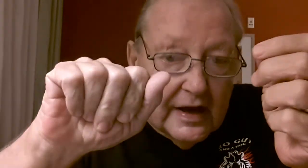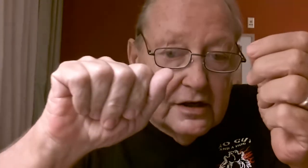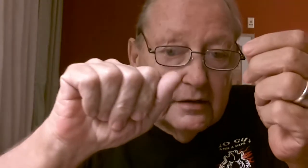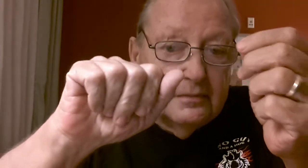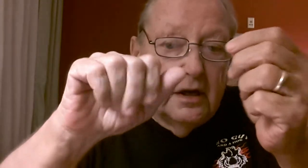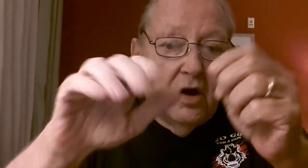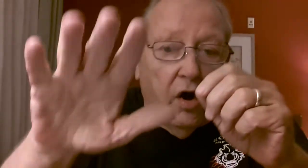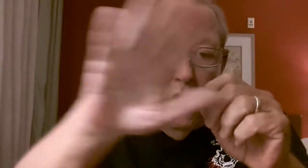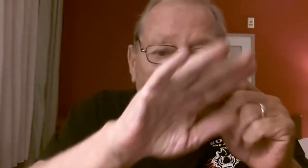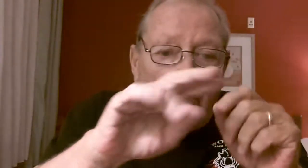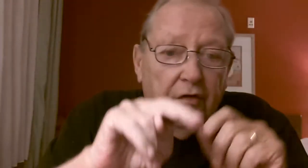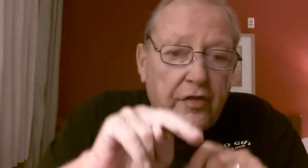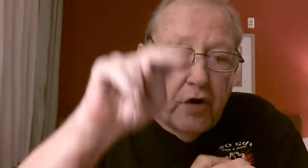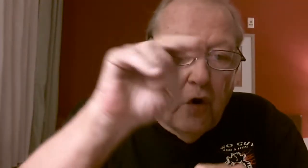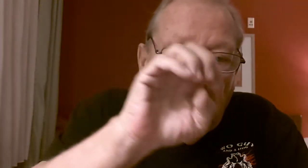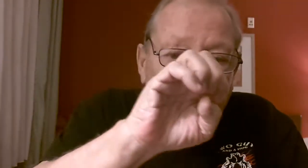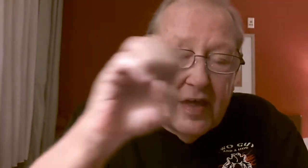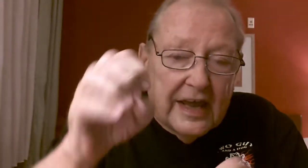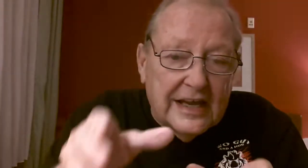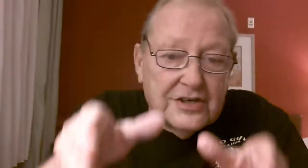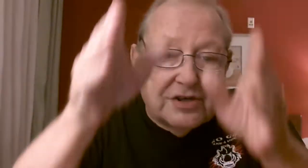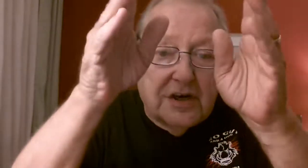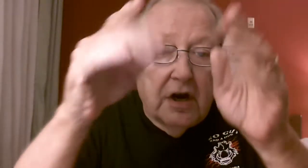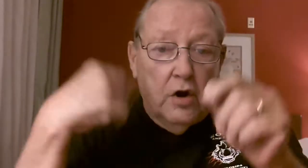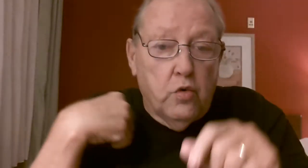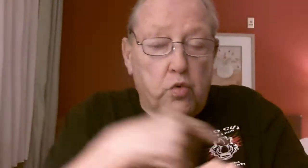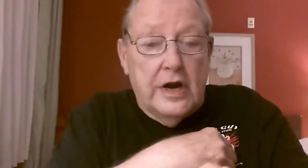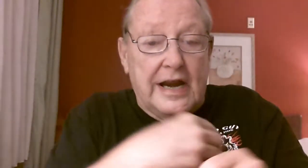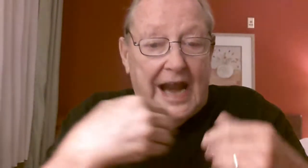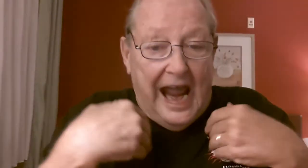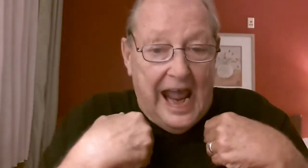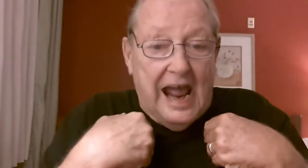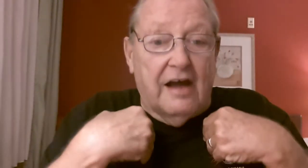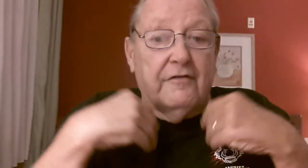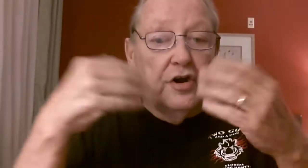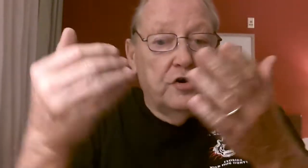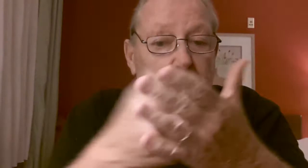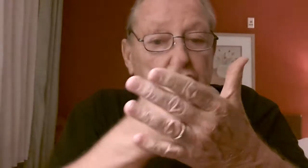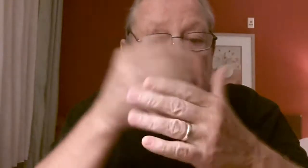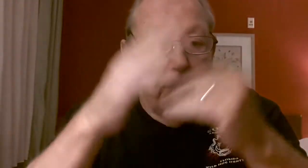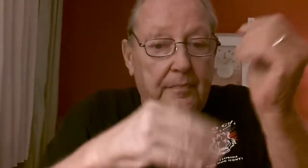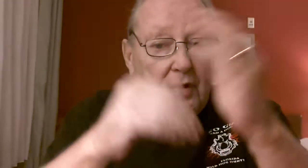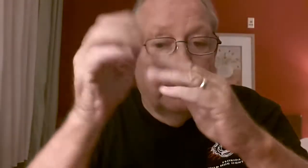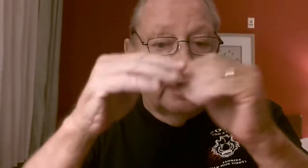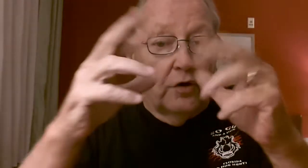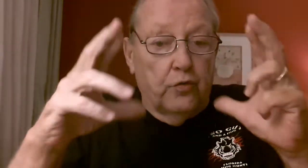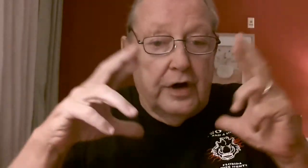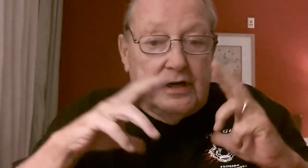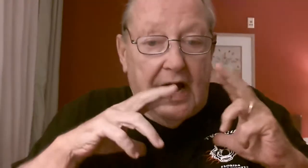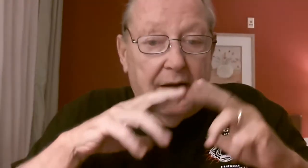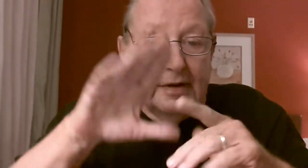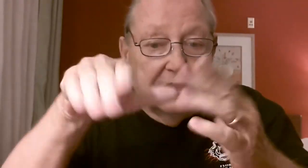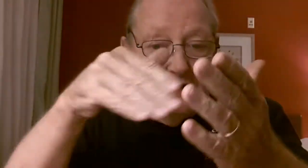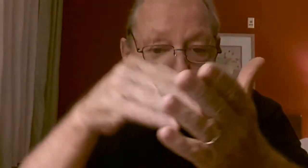Pennsylvania, all over the Northeast, we have new building retirement